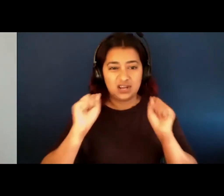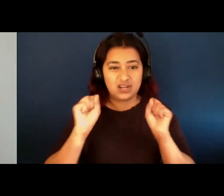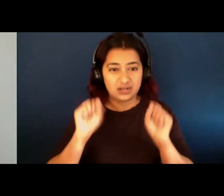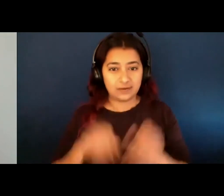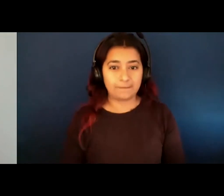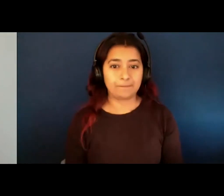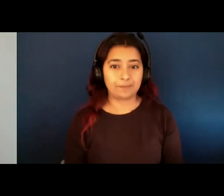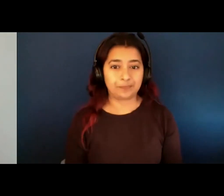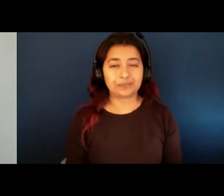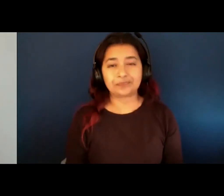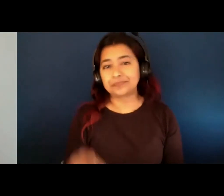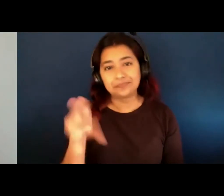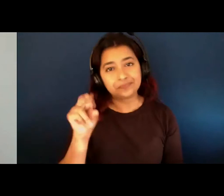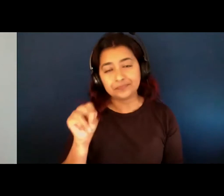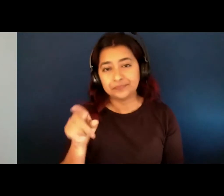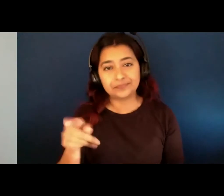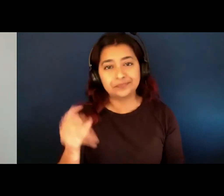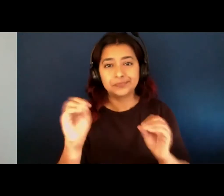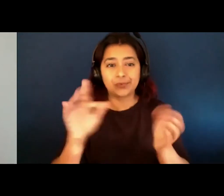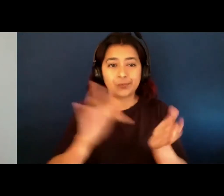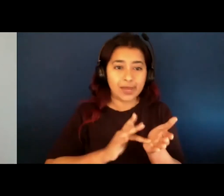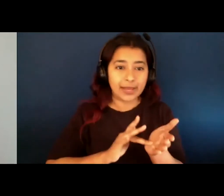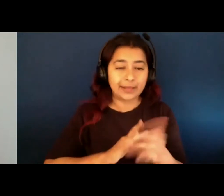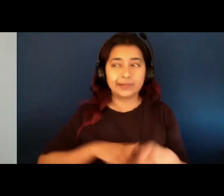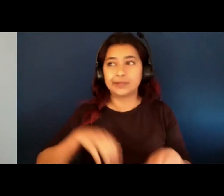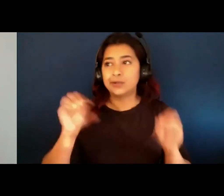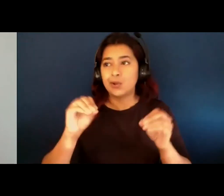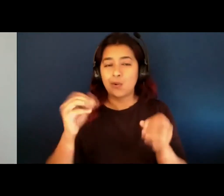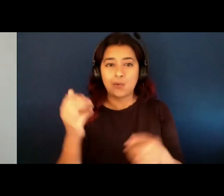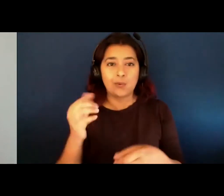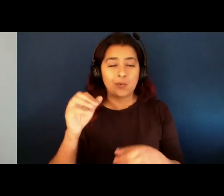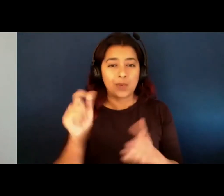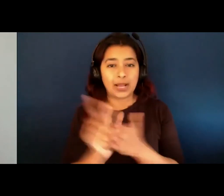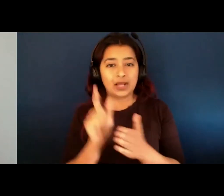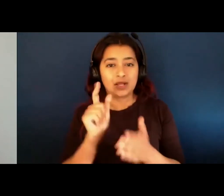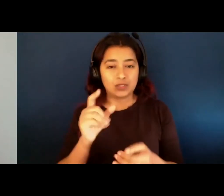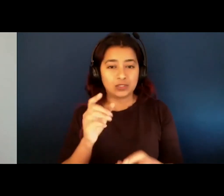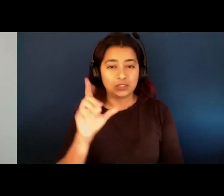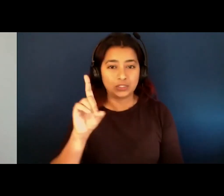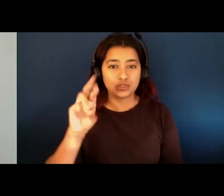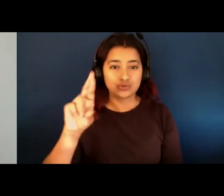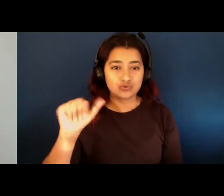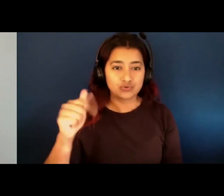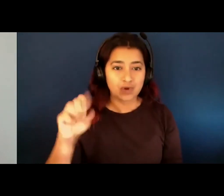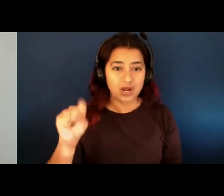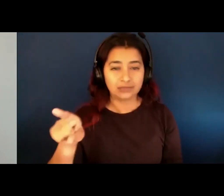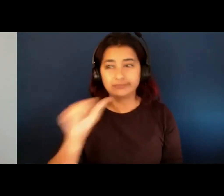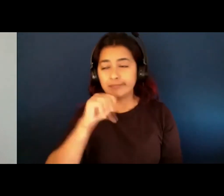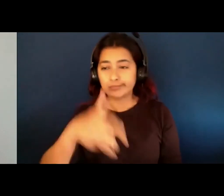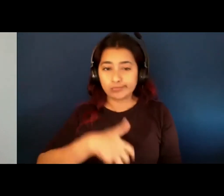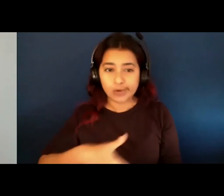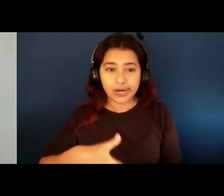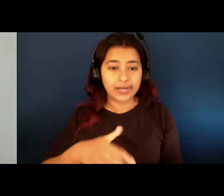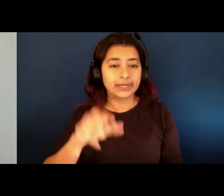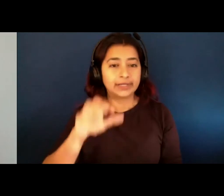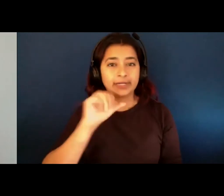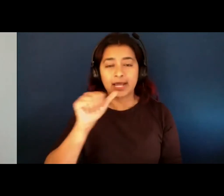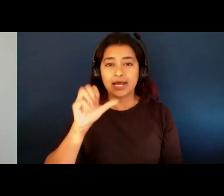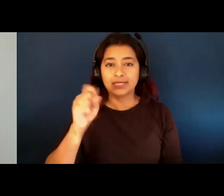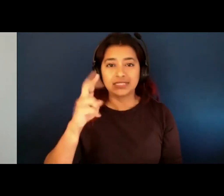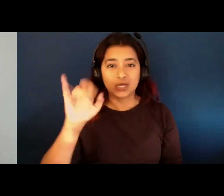she wasn't on any meds. She wasn't doing no illegal drugs either. She wasn't pregnant. She wasn't sexually